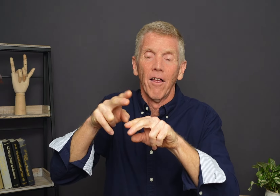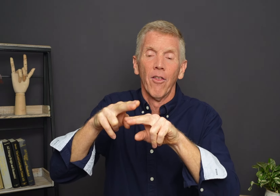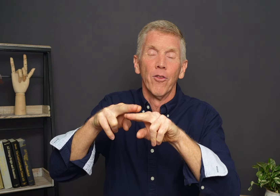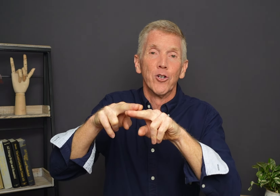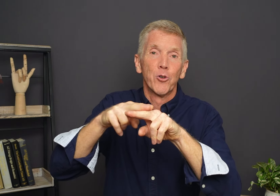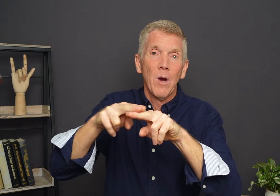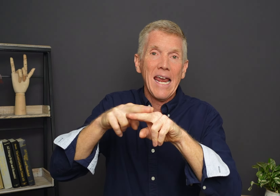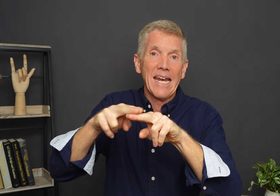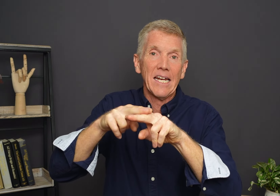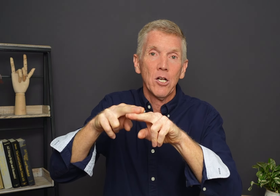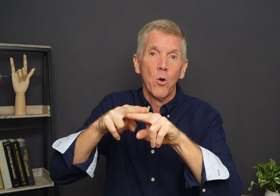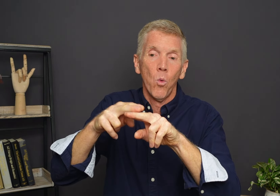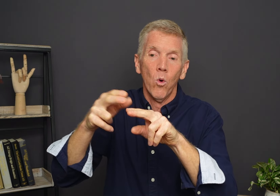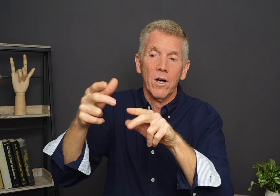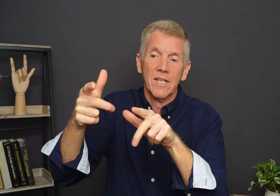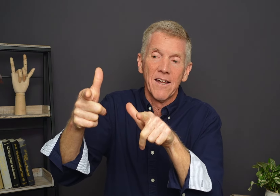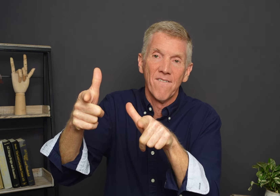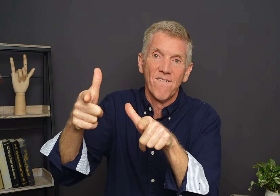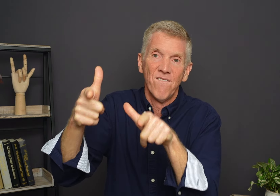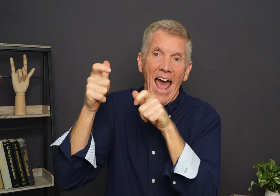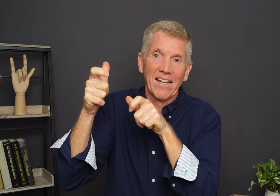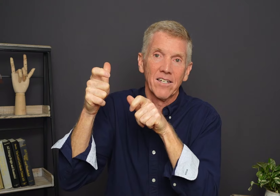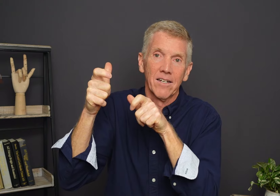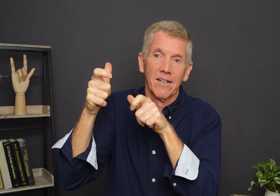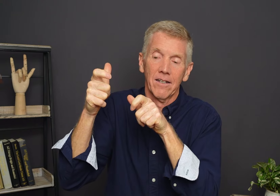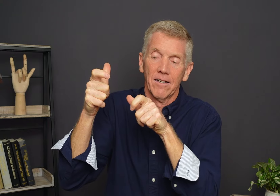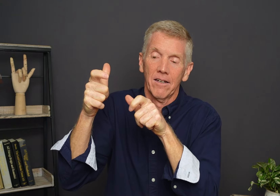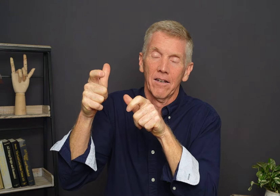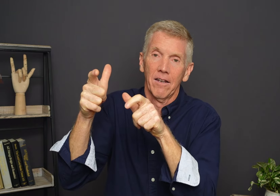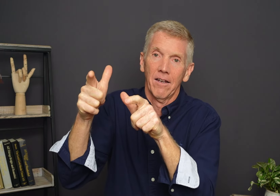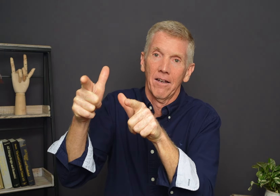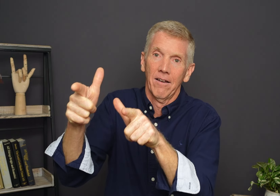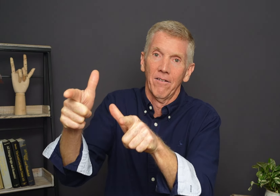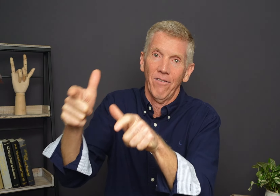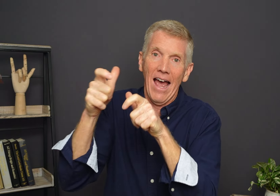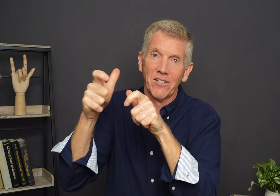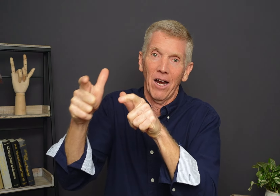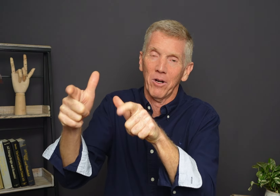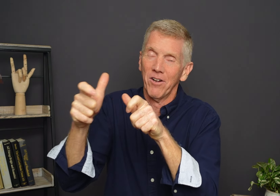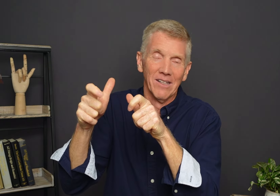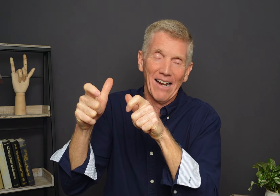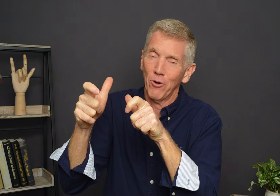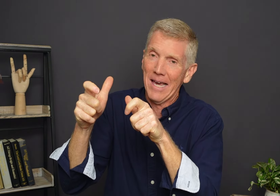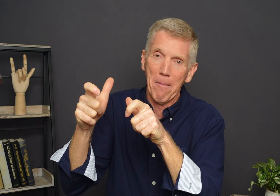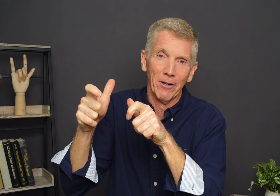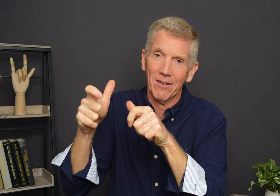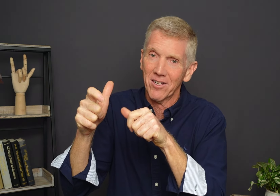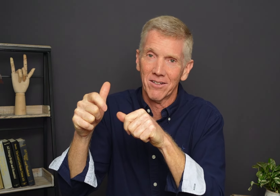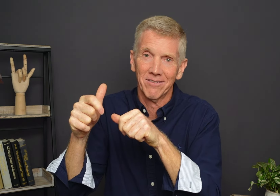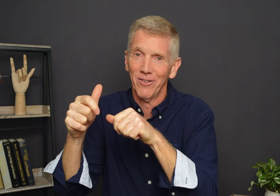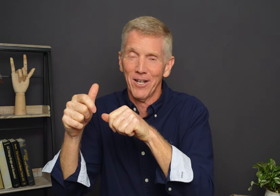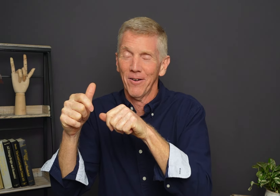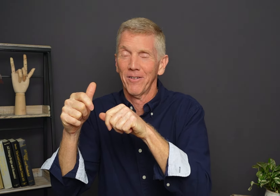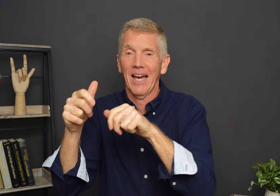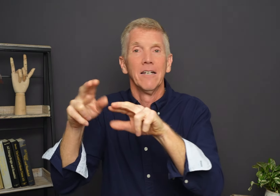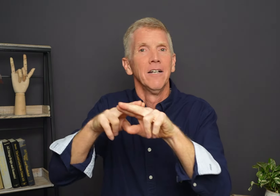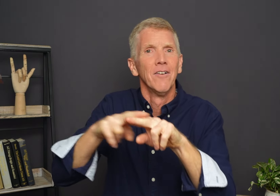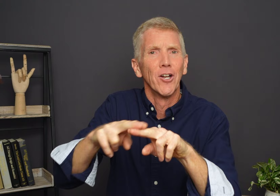The train was fast. Fast, right? We'll give you a lot of vocabulary in this video, okay? The train,